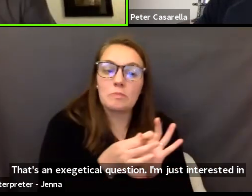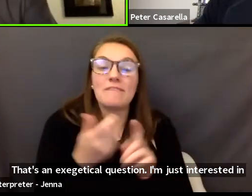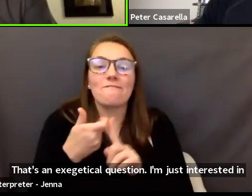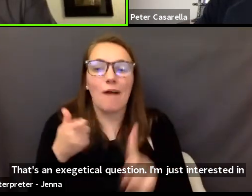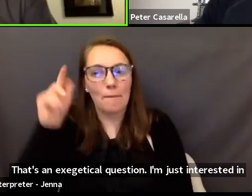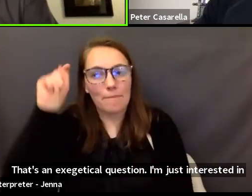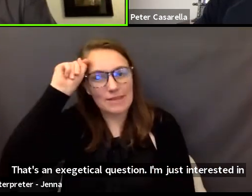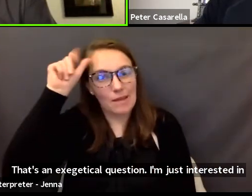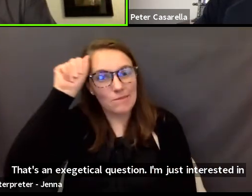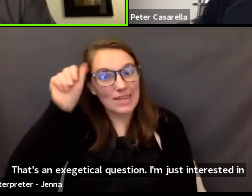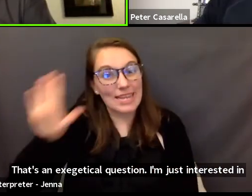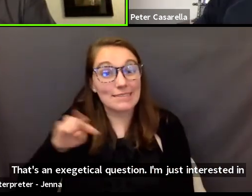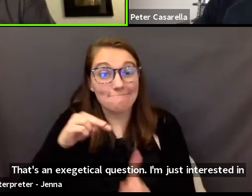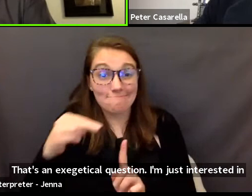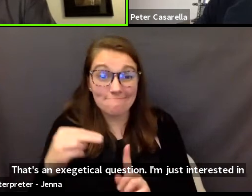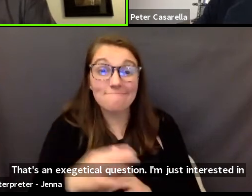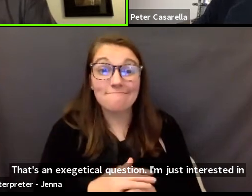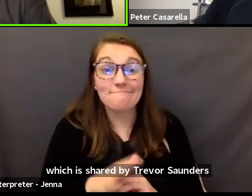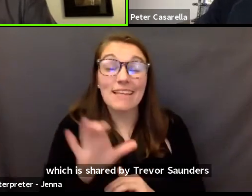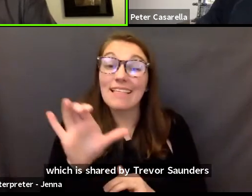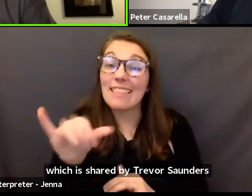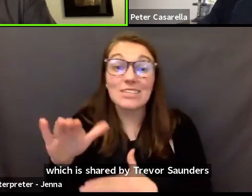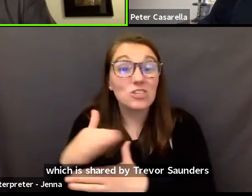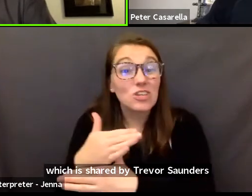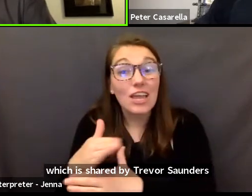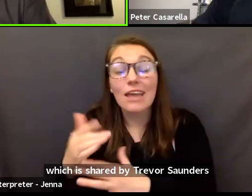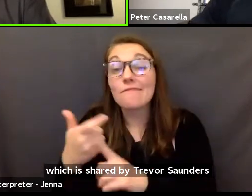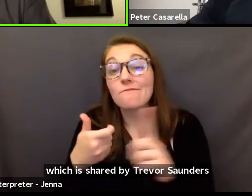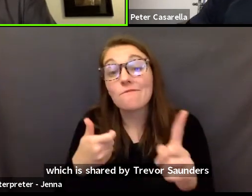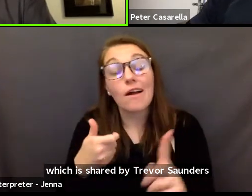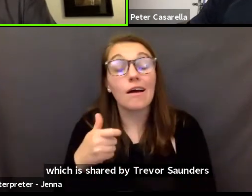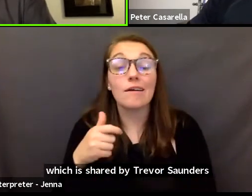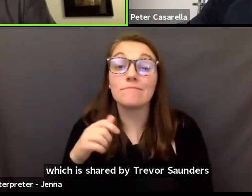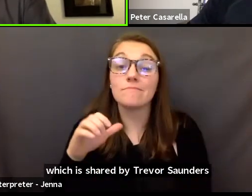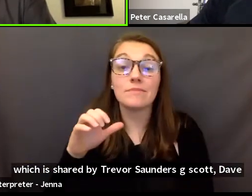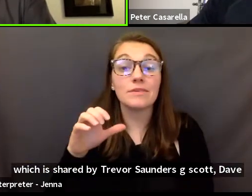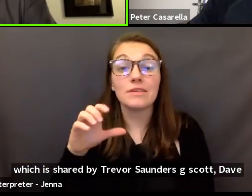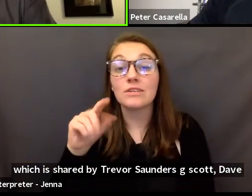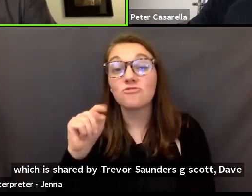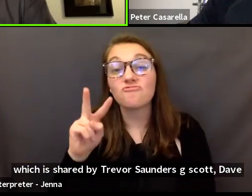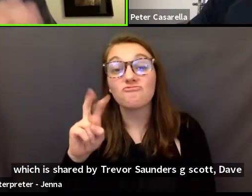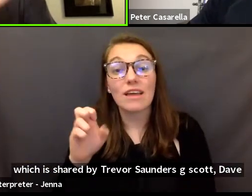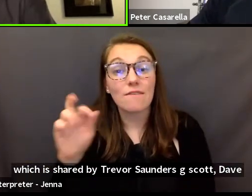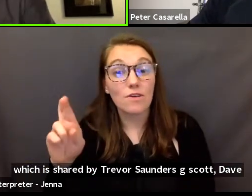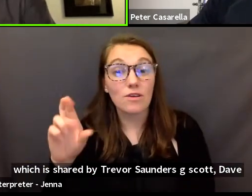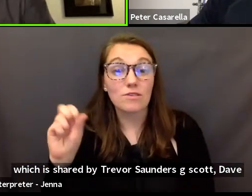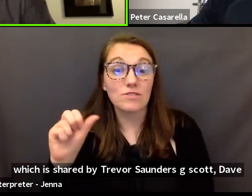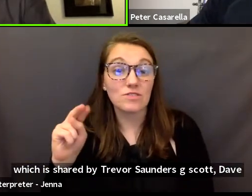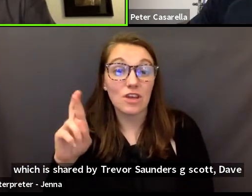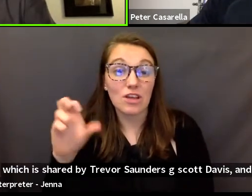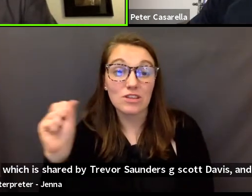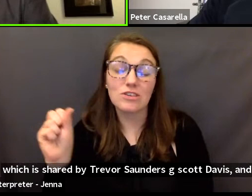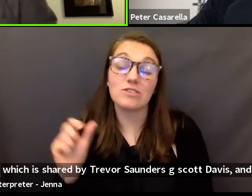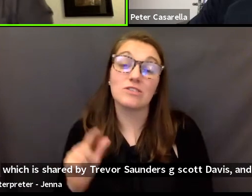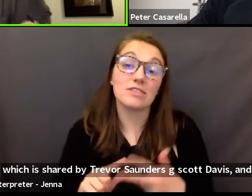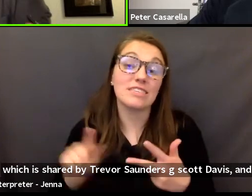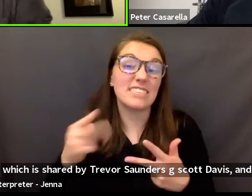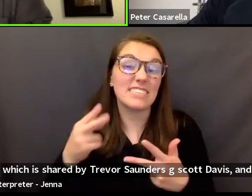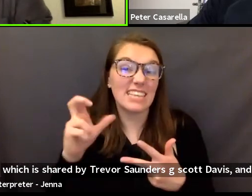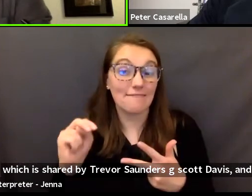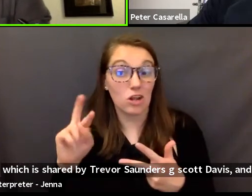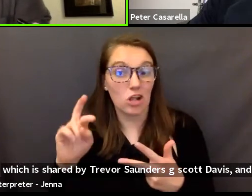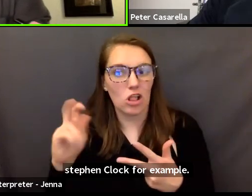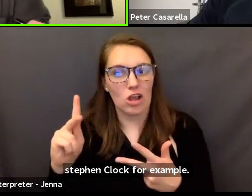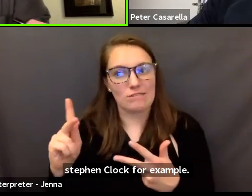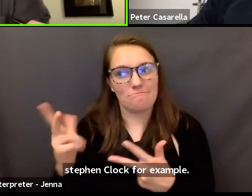is shared by Trevor Saunders, G. Scott Davis, and Stephen Clark, for example. And so I